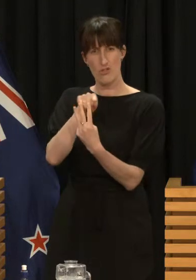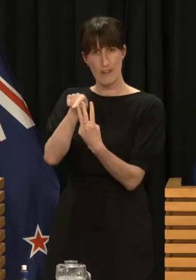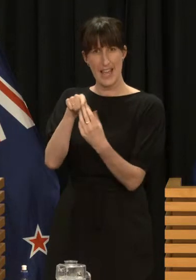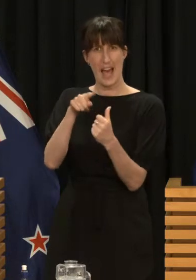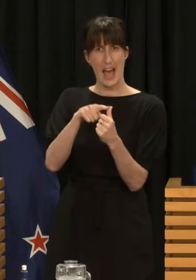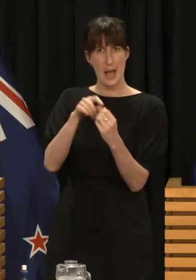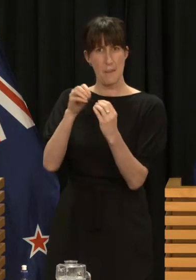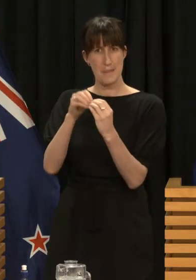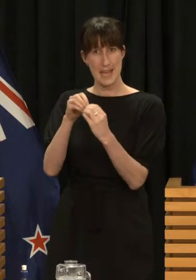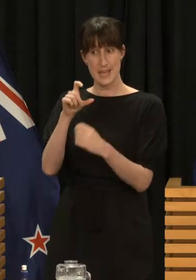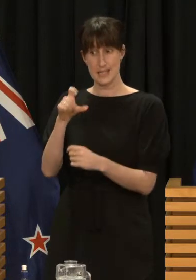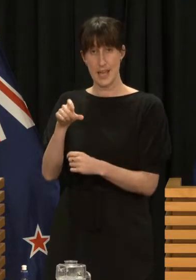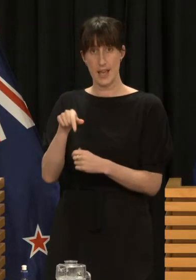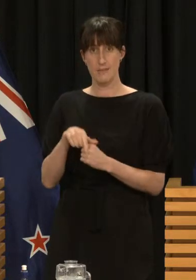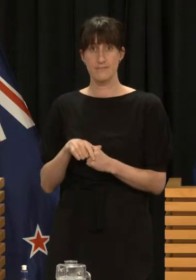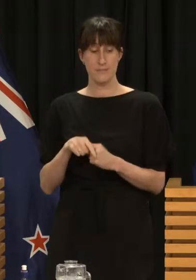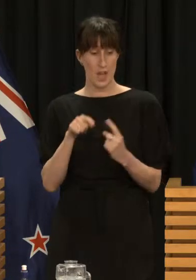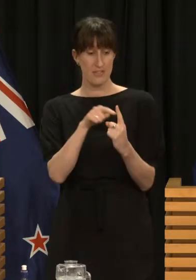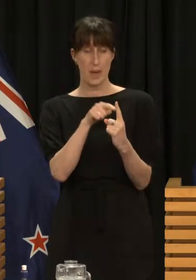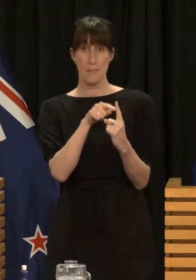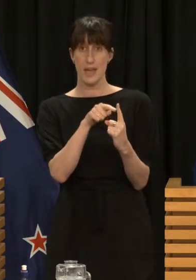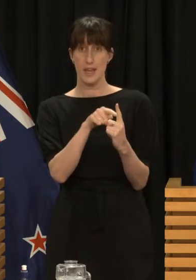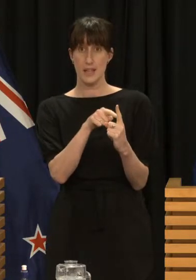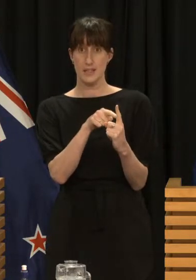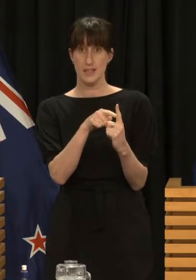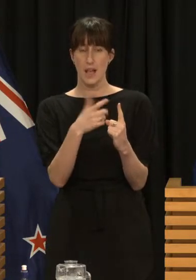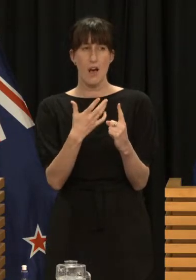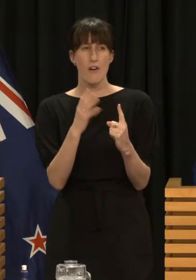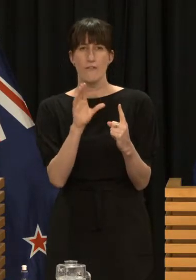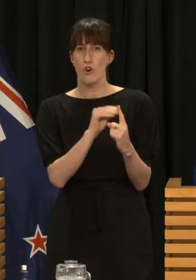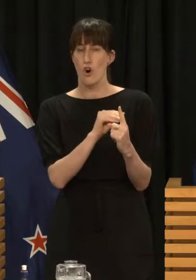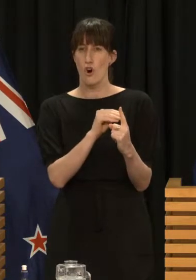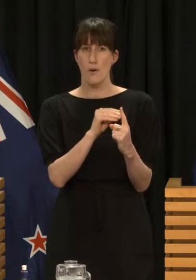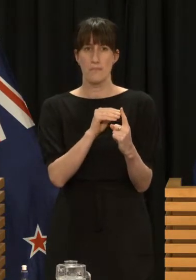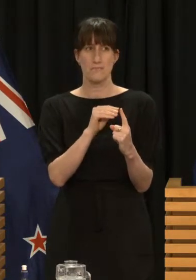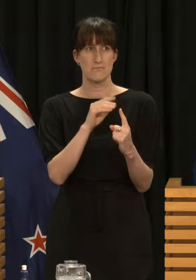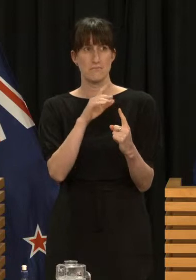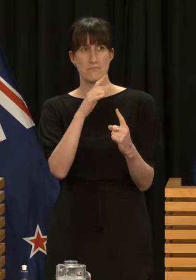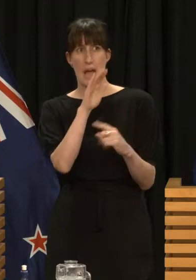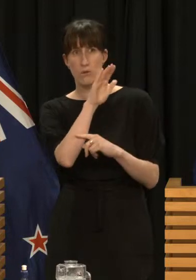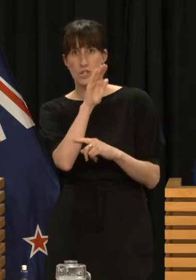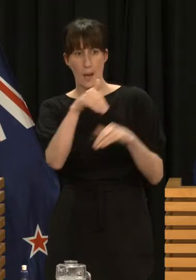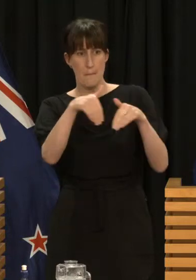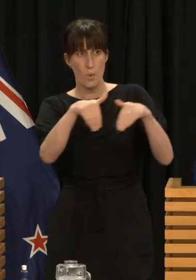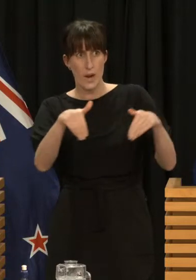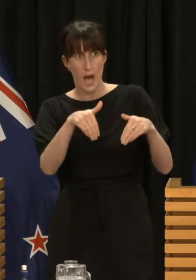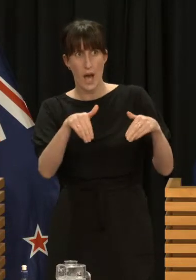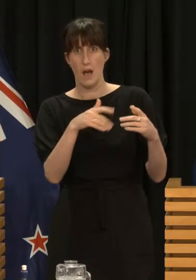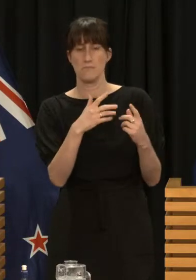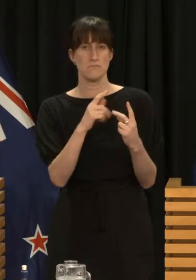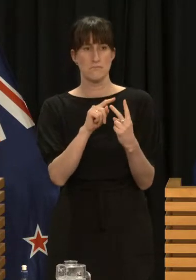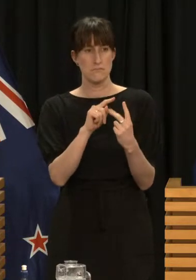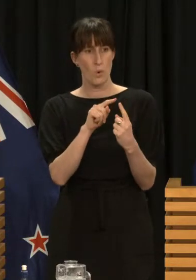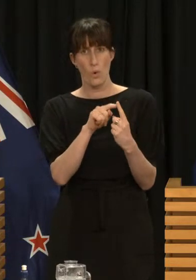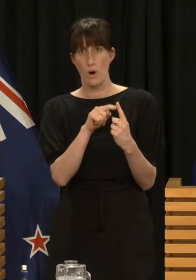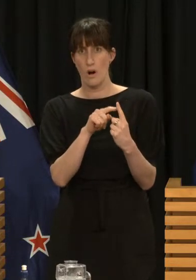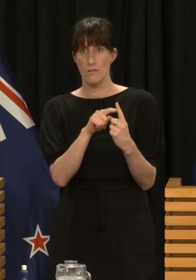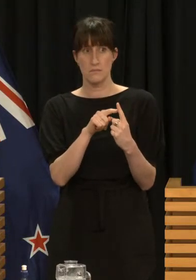that the new case doesn't point to an unknown border incursion that could be spreading, and it also means the risk of wider